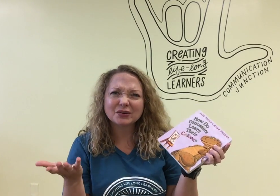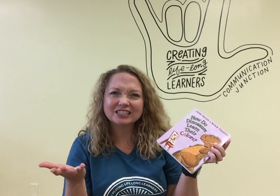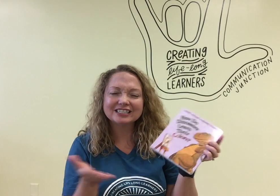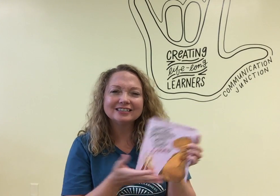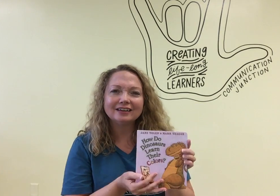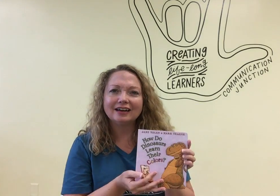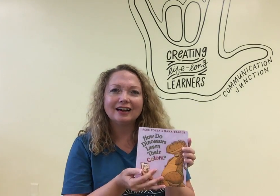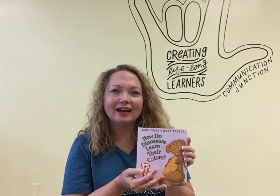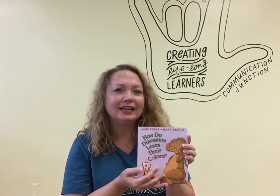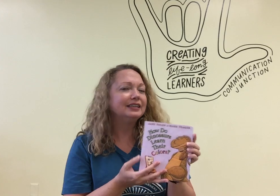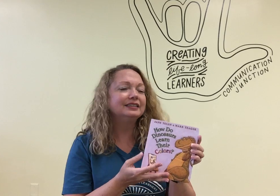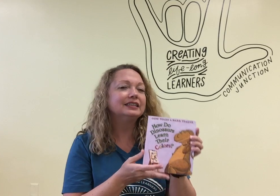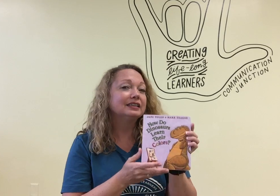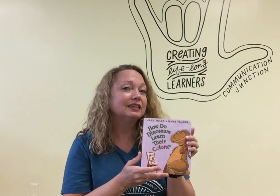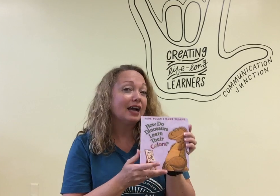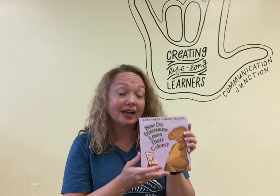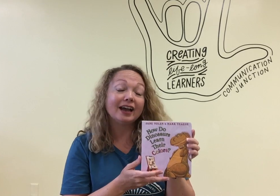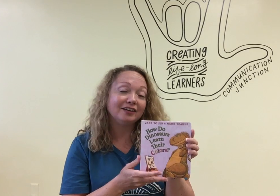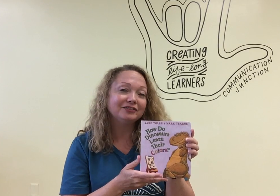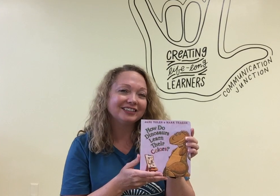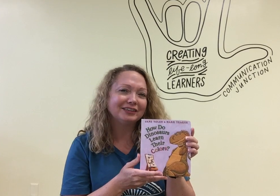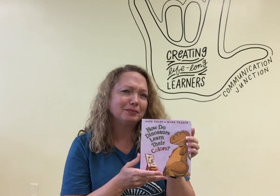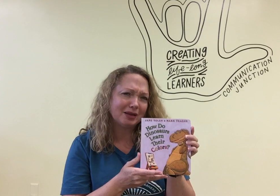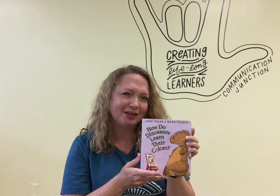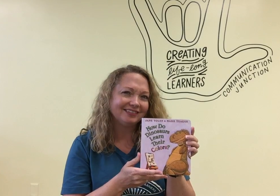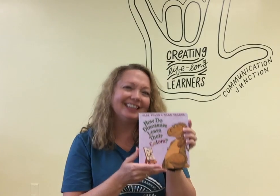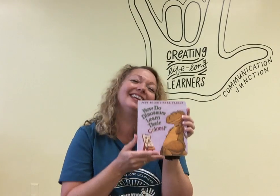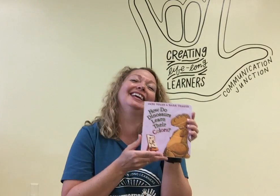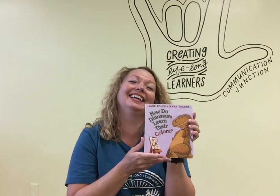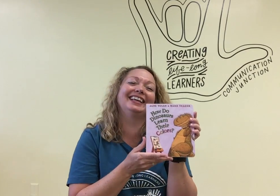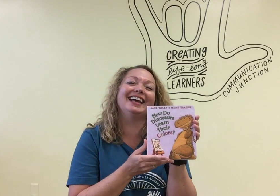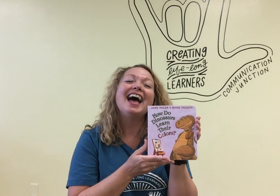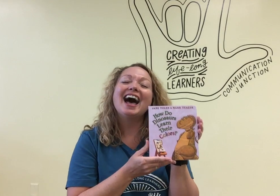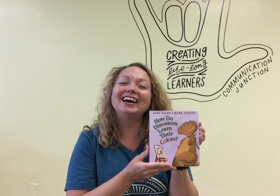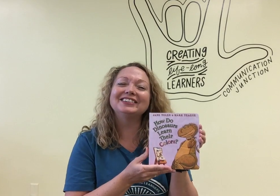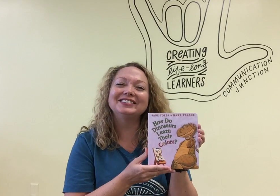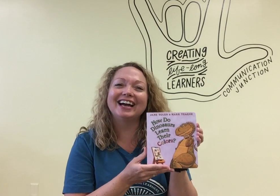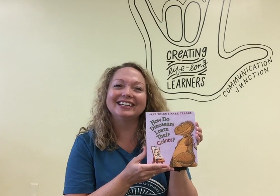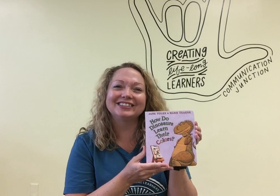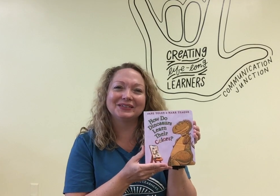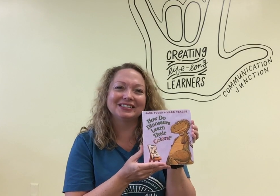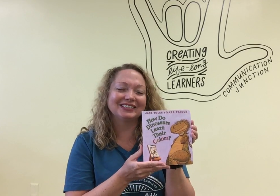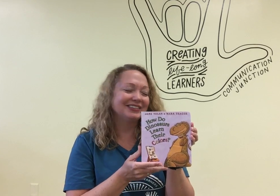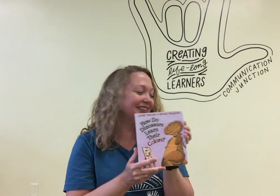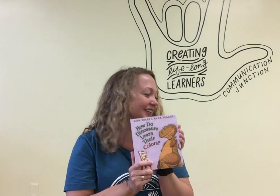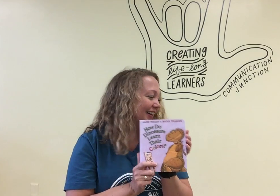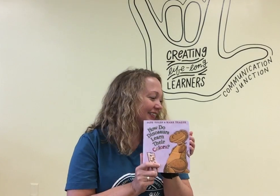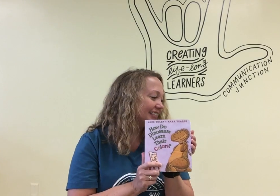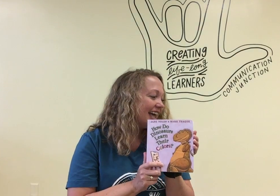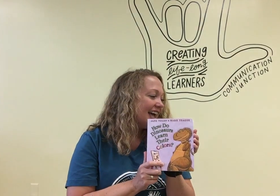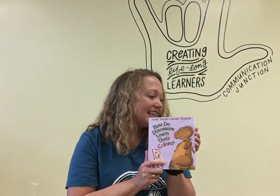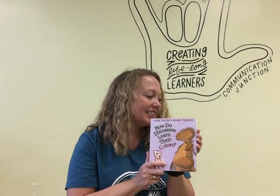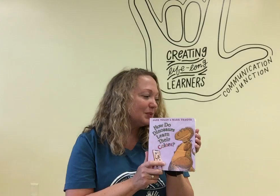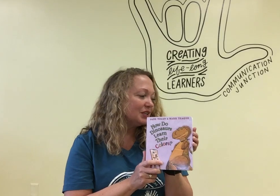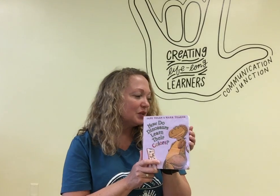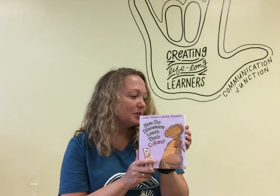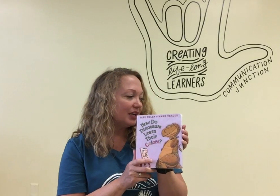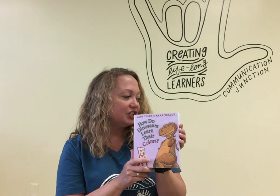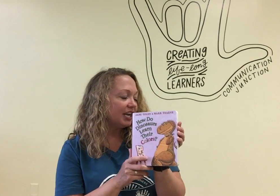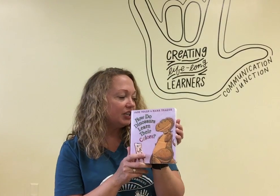question? I have, maybe. How do dinosaurs learn their colors? And this one is written by Jane